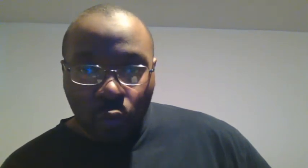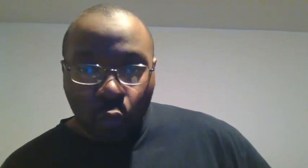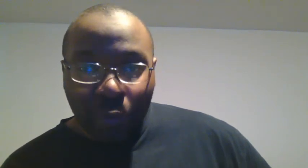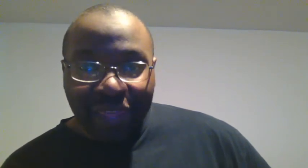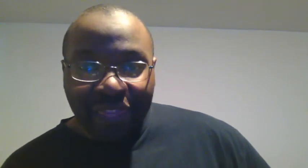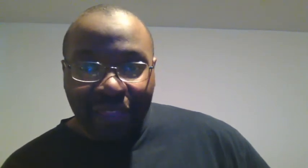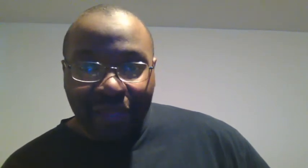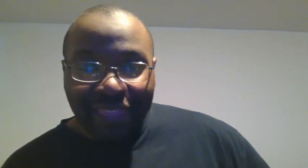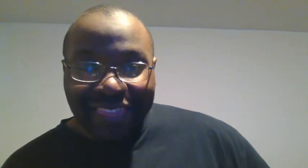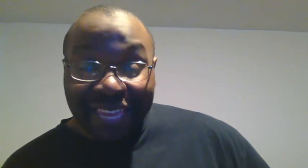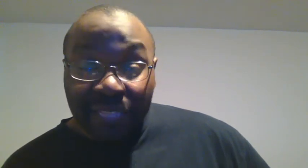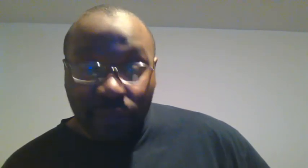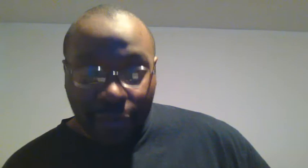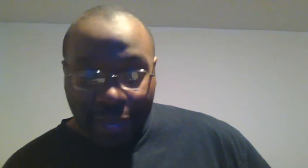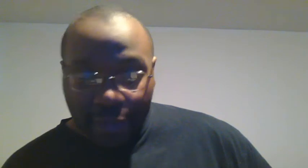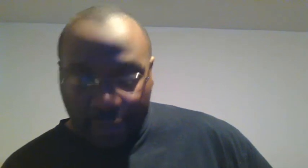with things of God.